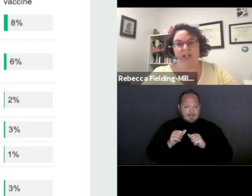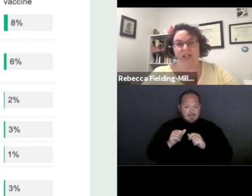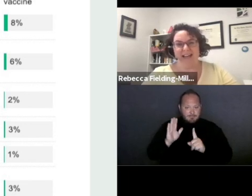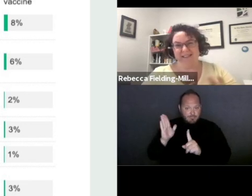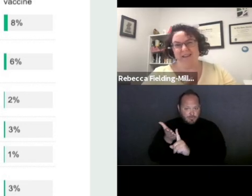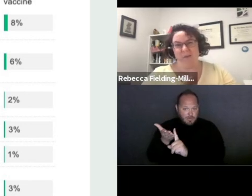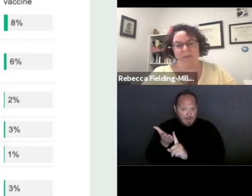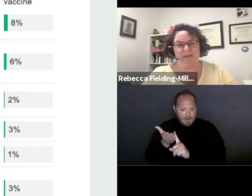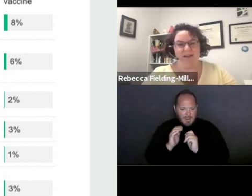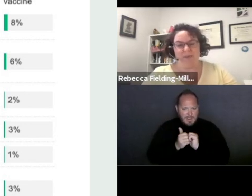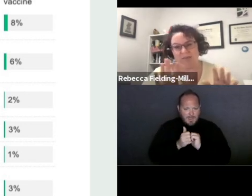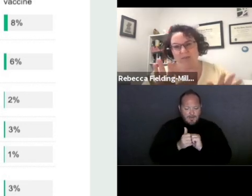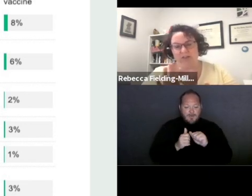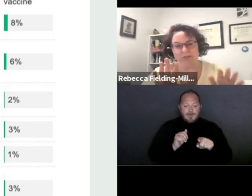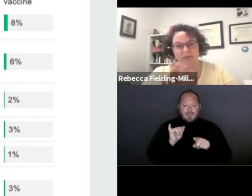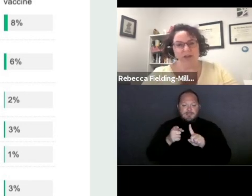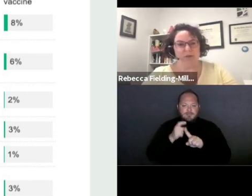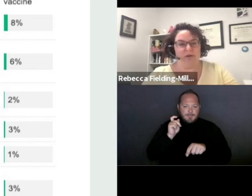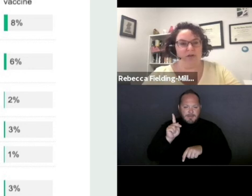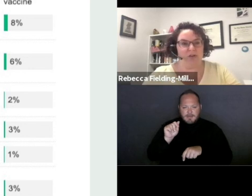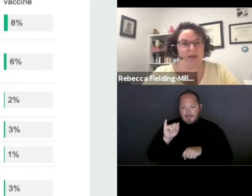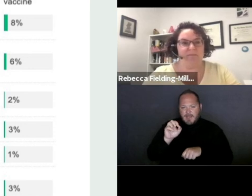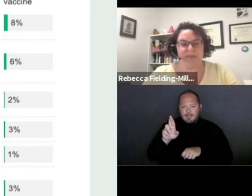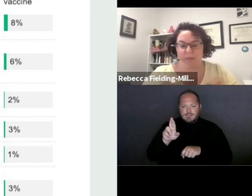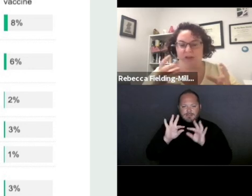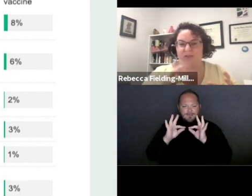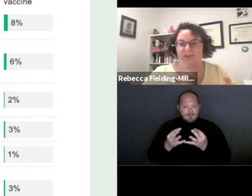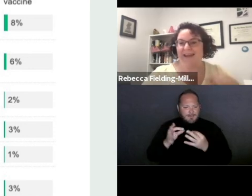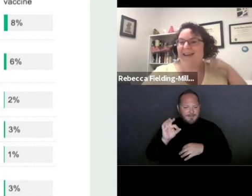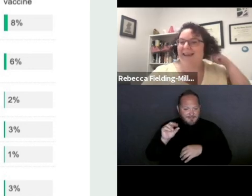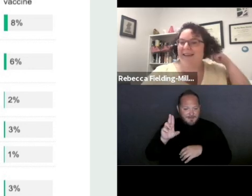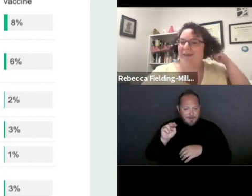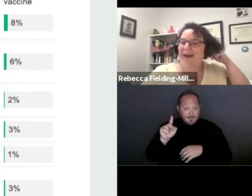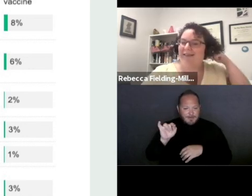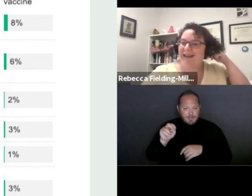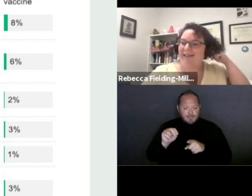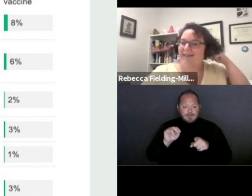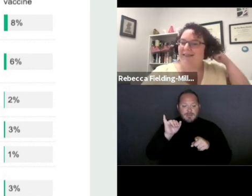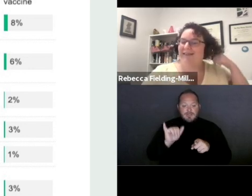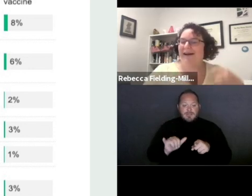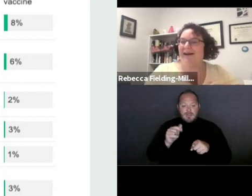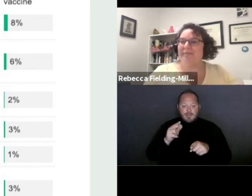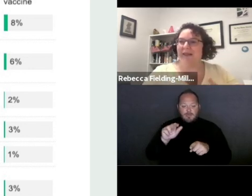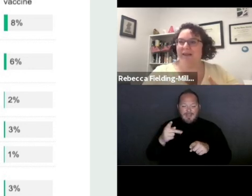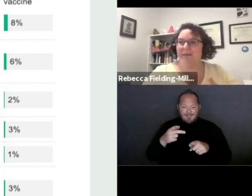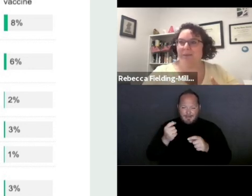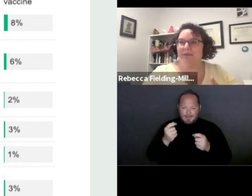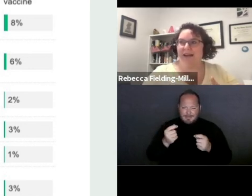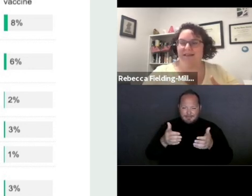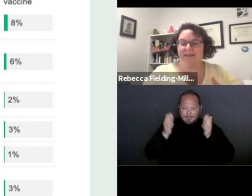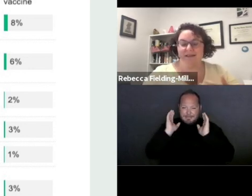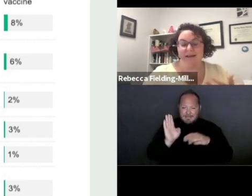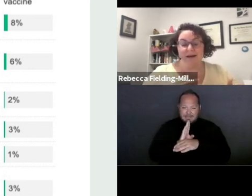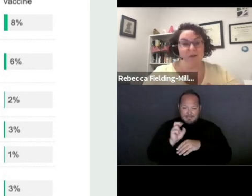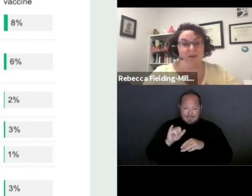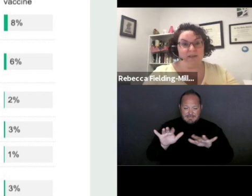Foundation. And it's a little bit busy, but I'll just tell you, and you can trust me, that when you say the vaccines